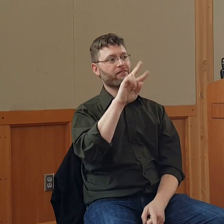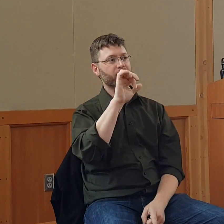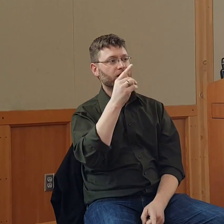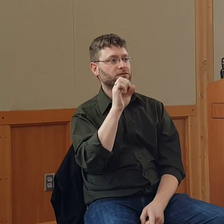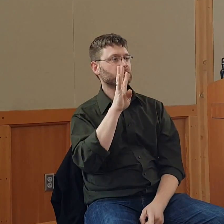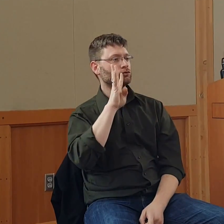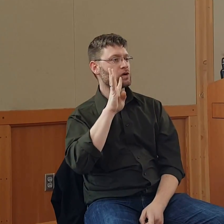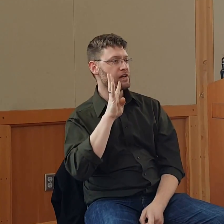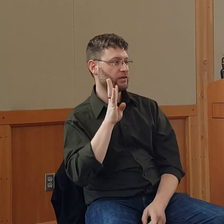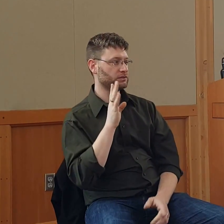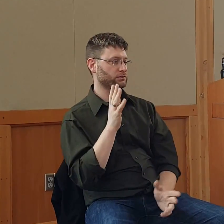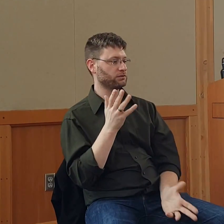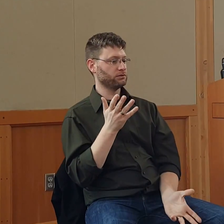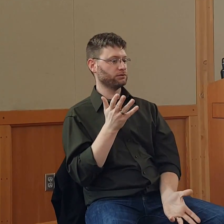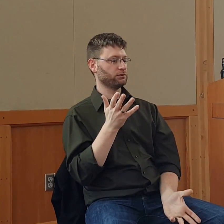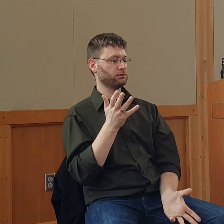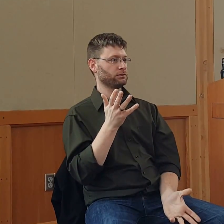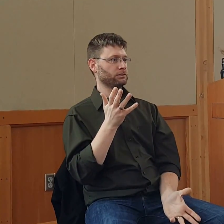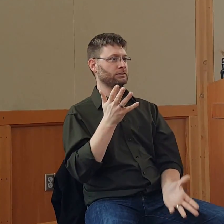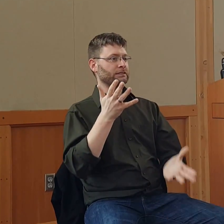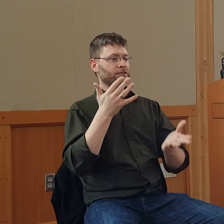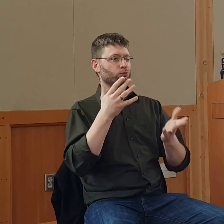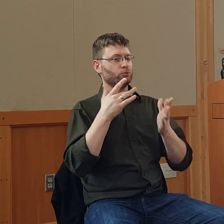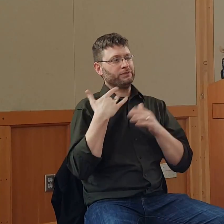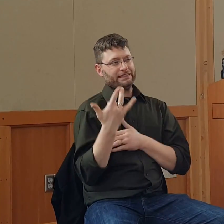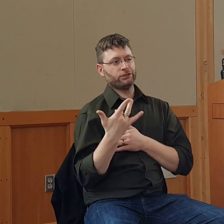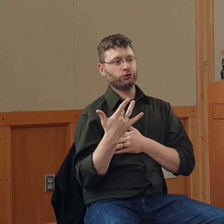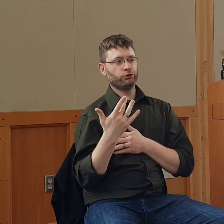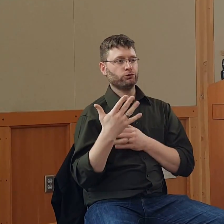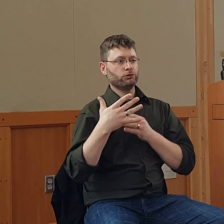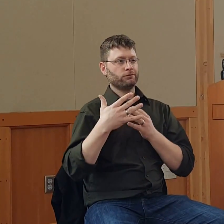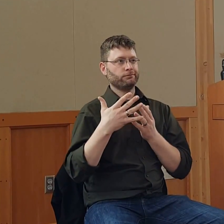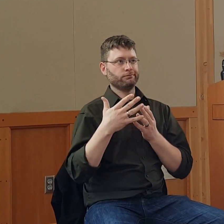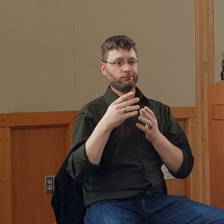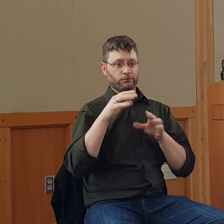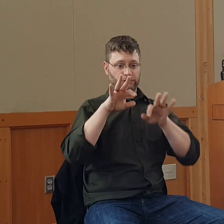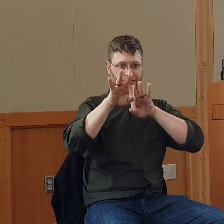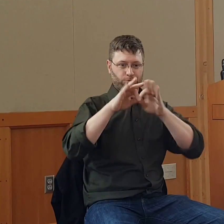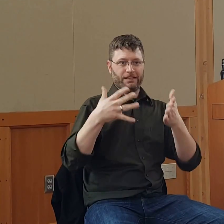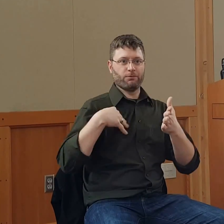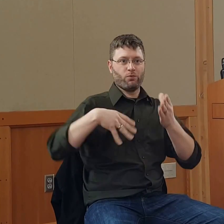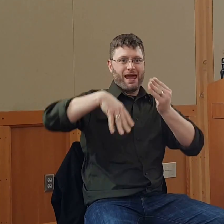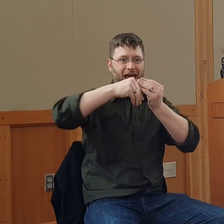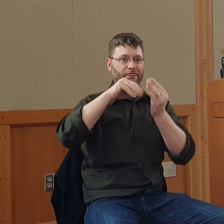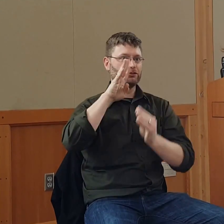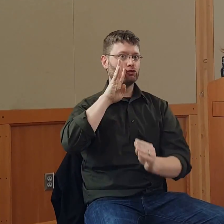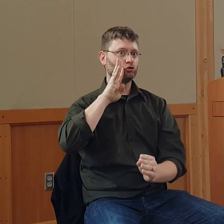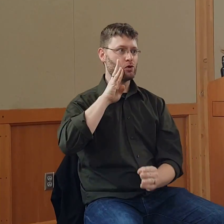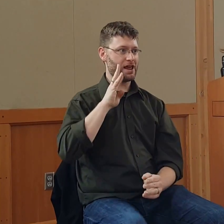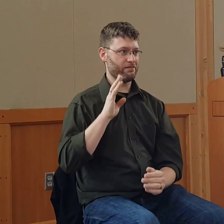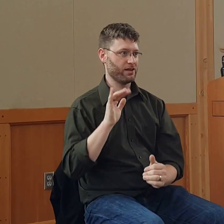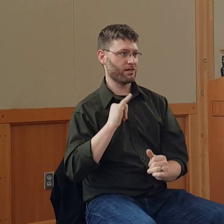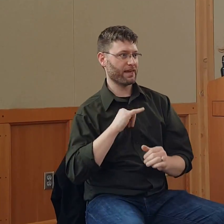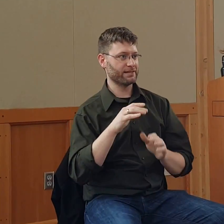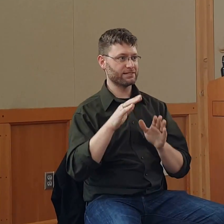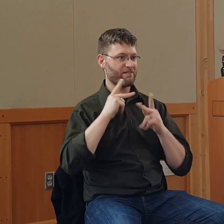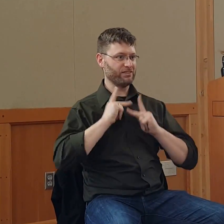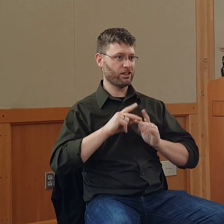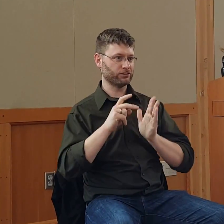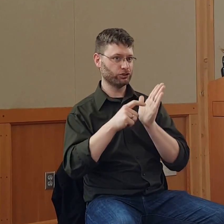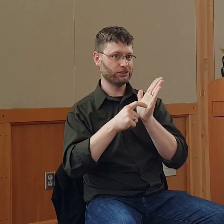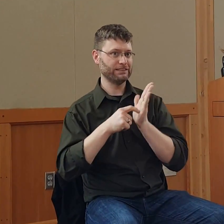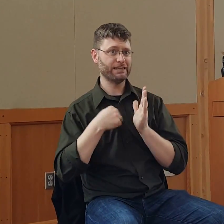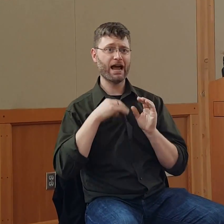this crave when we want to add credibility to what we really desire. Have you ever noticed that? We talk about craving as if it's some physiological need that we have